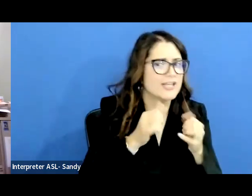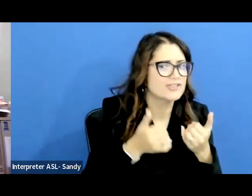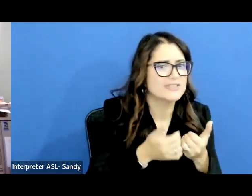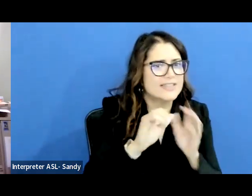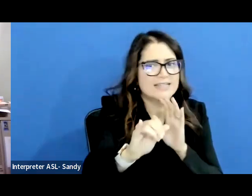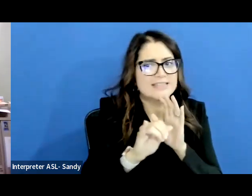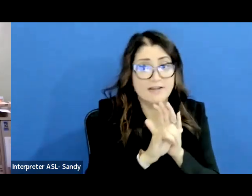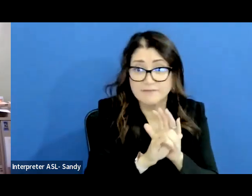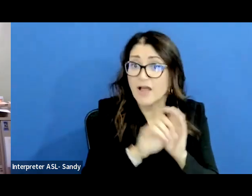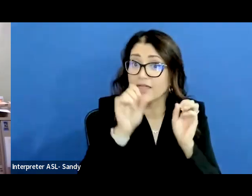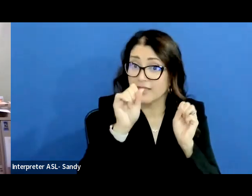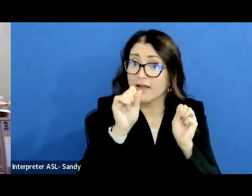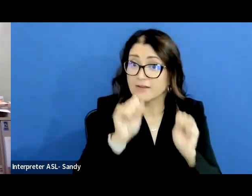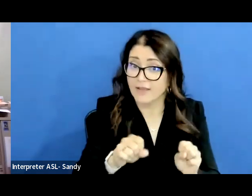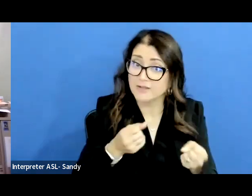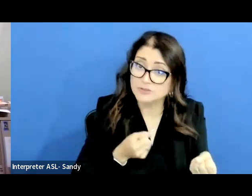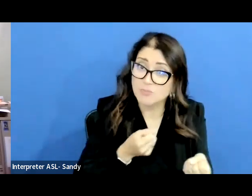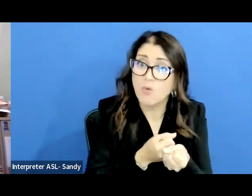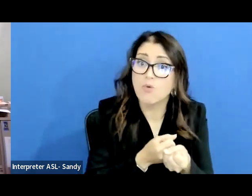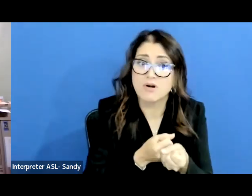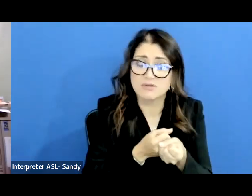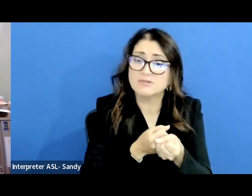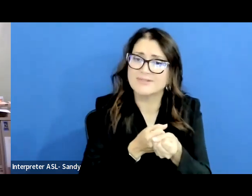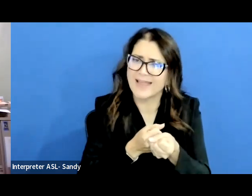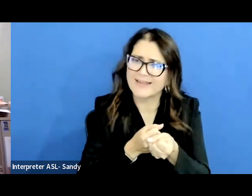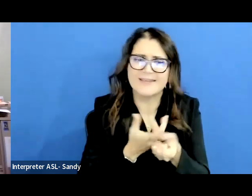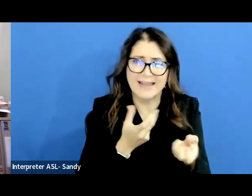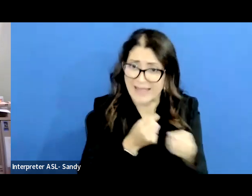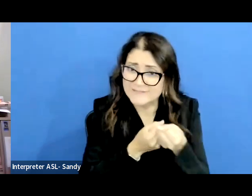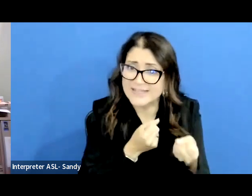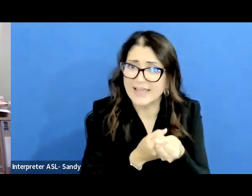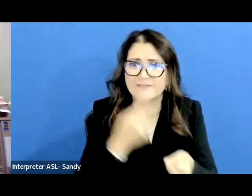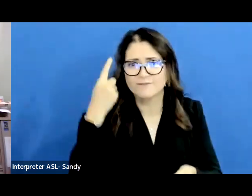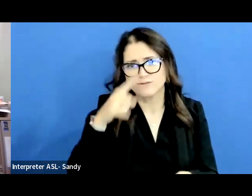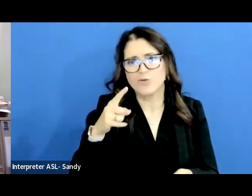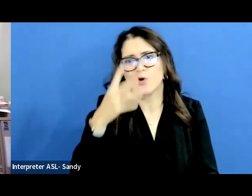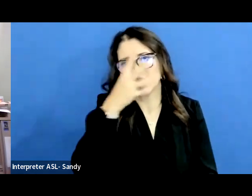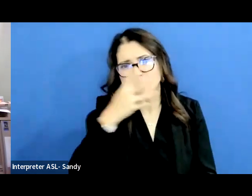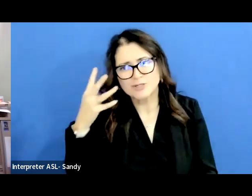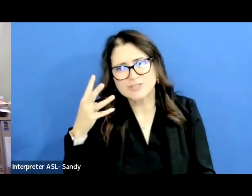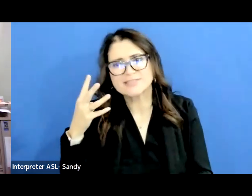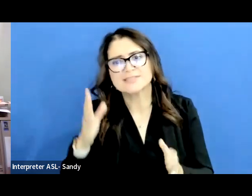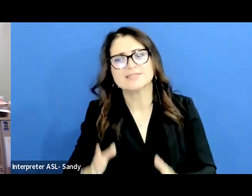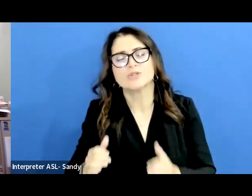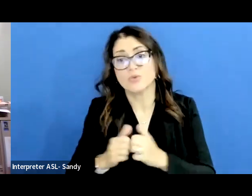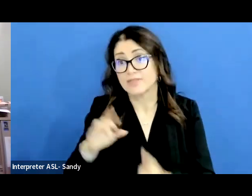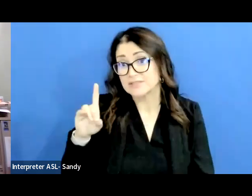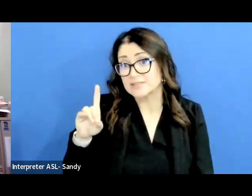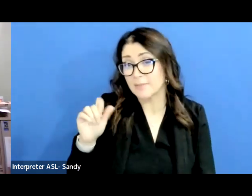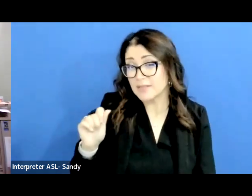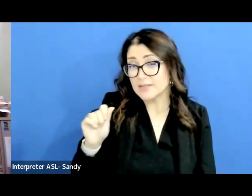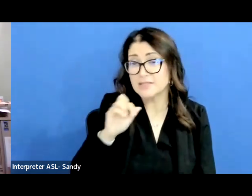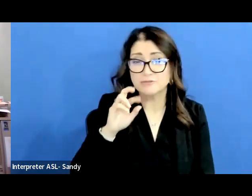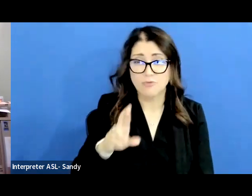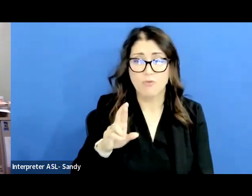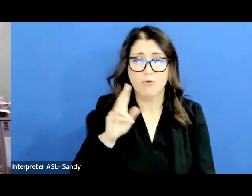invested in supporting and advocating for immigrants with disabilities, or people that do